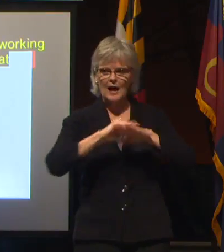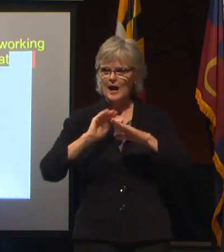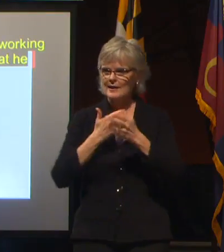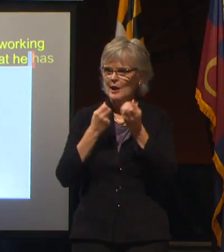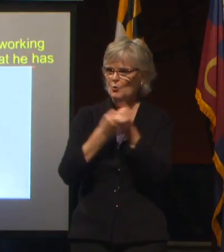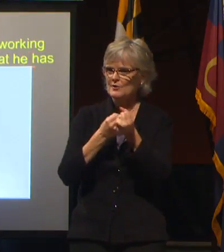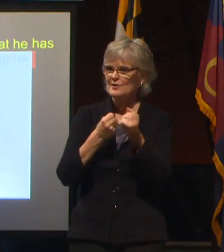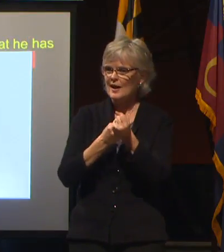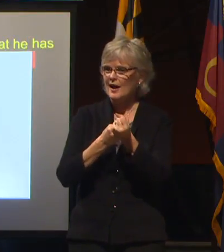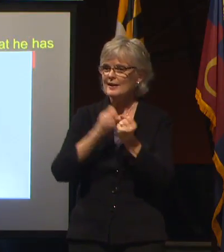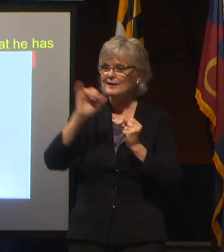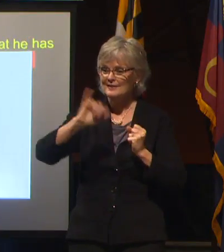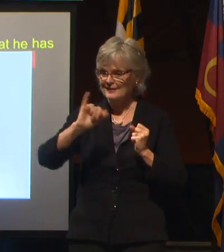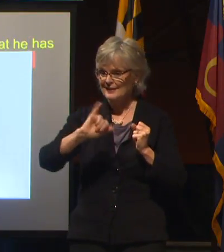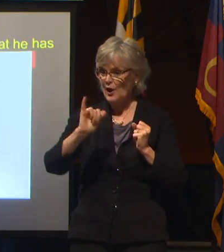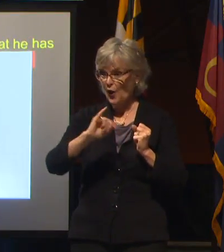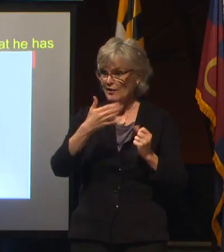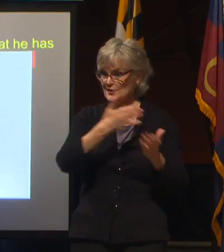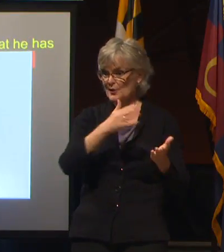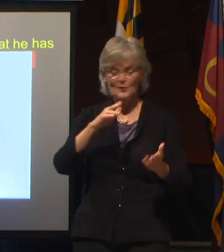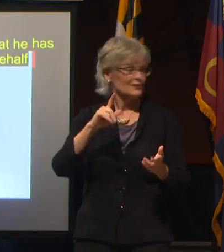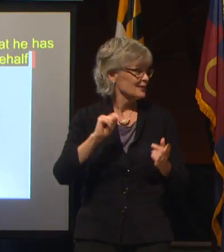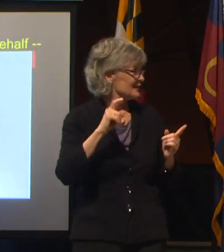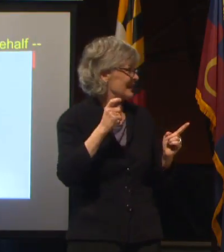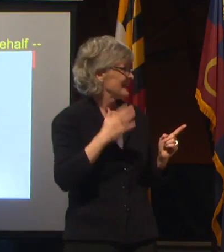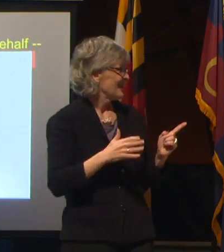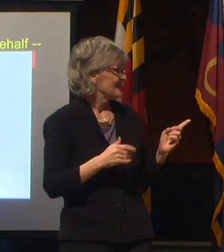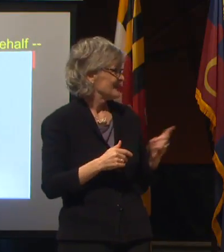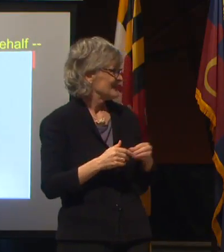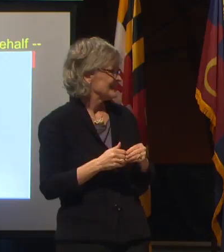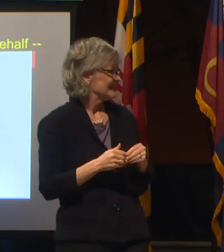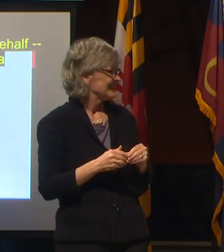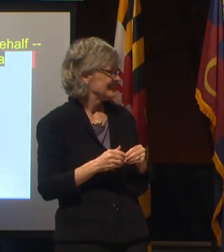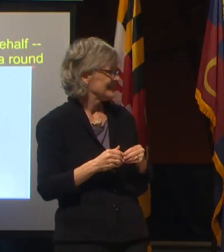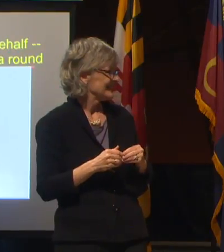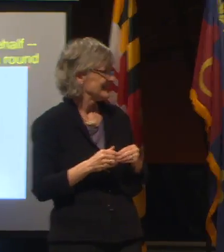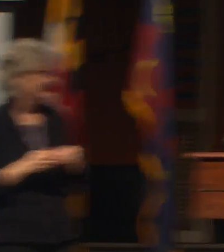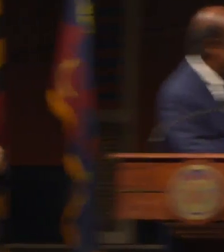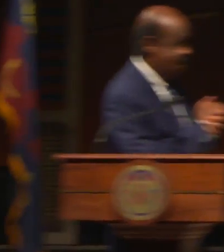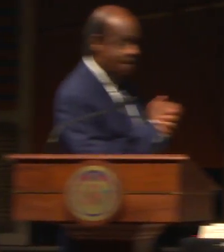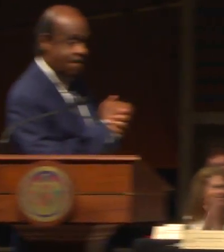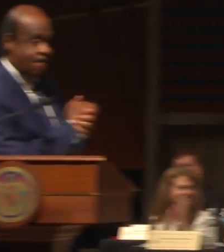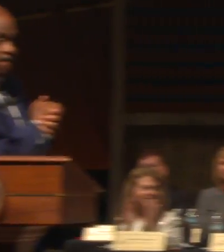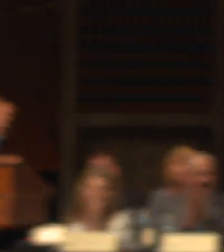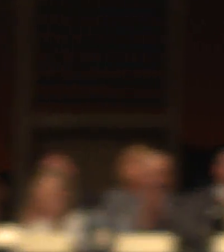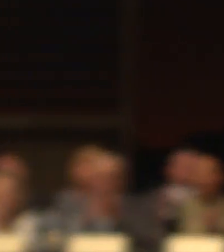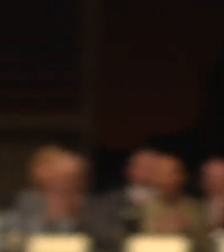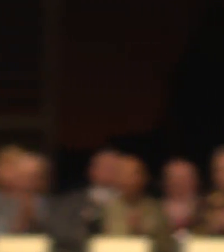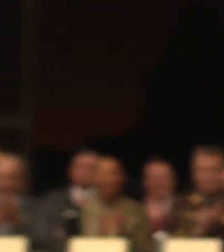on our behalf. So let's give this Lieutenant Governor a round of applause as well. Thank you.